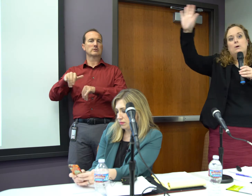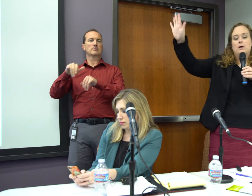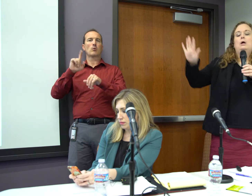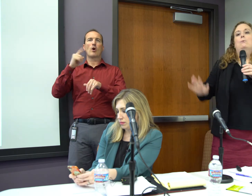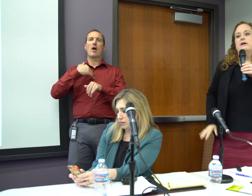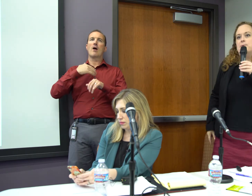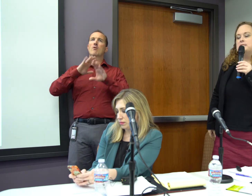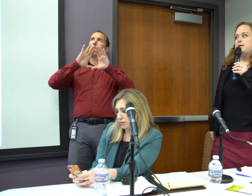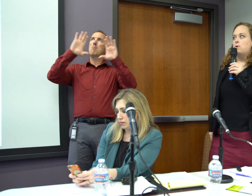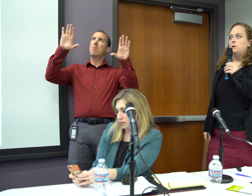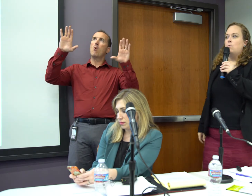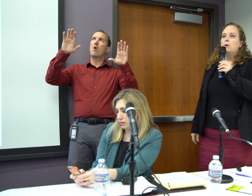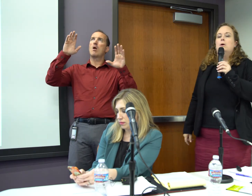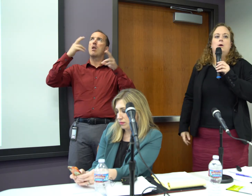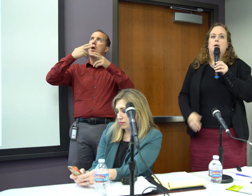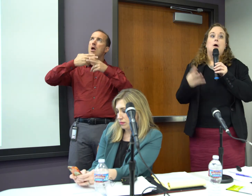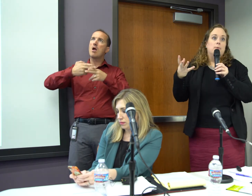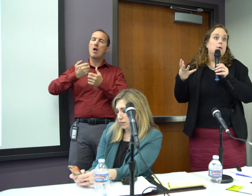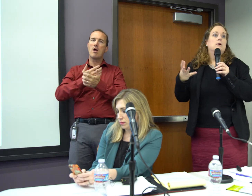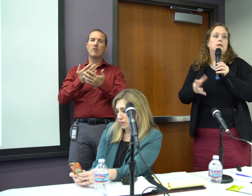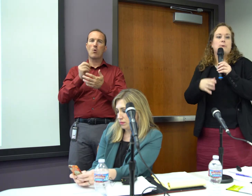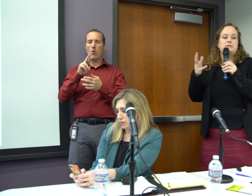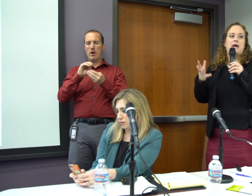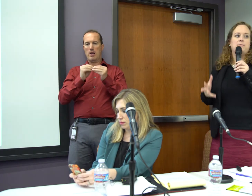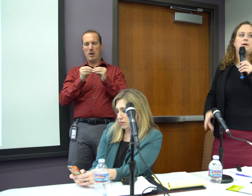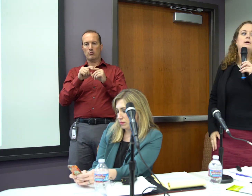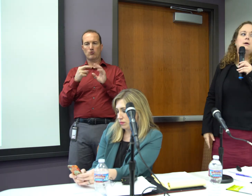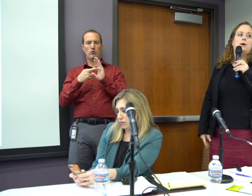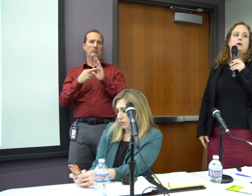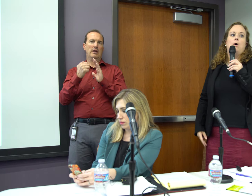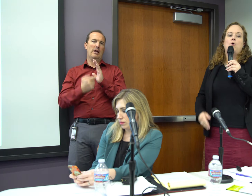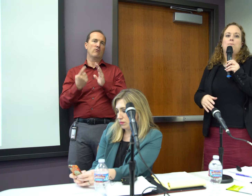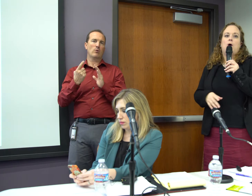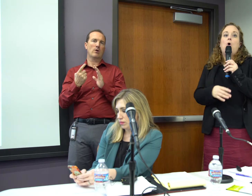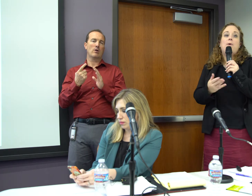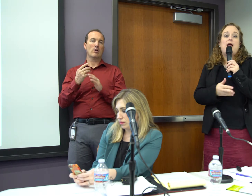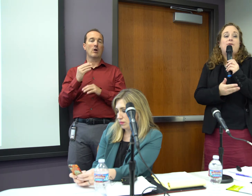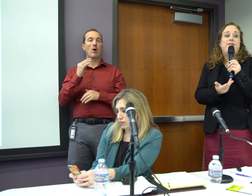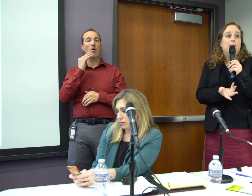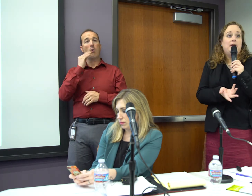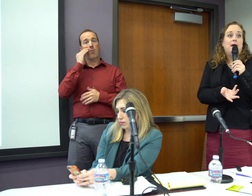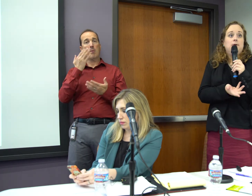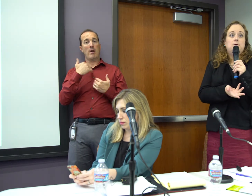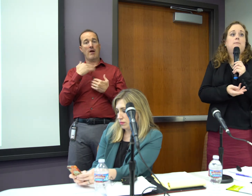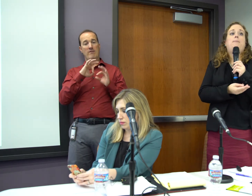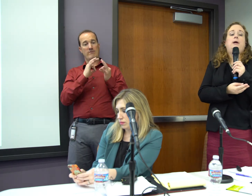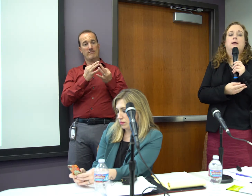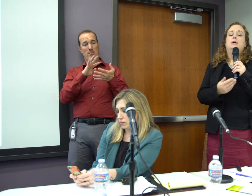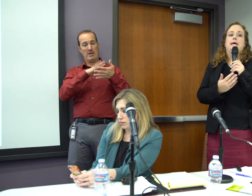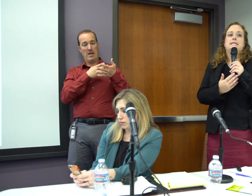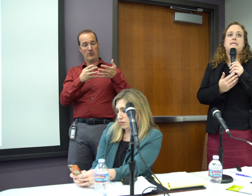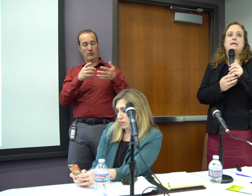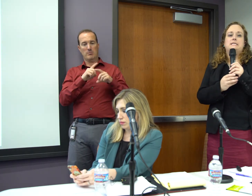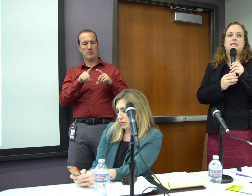big board with everybody's name on it, or a number to represent everybody. A home might have a family calendar,